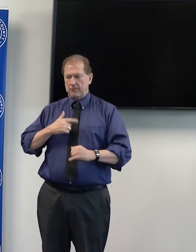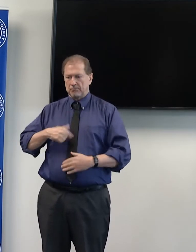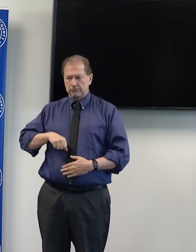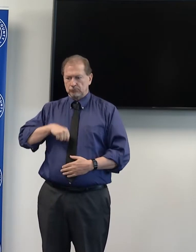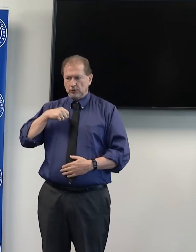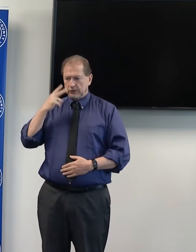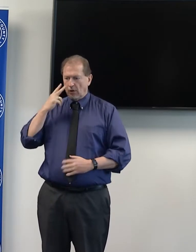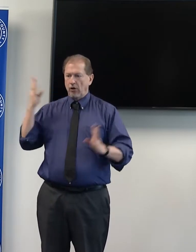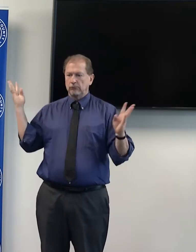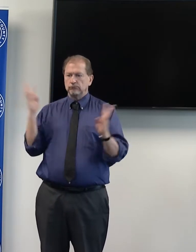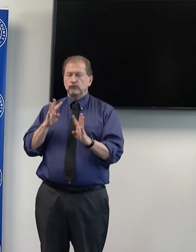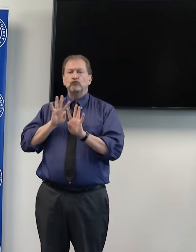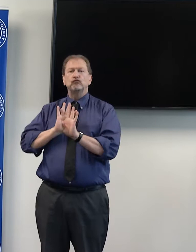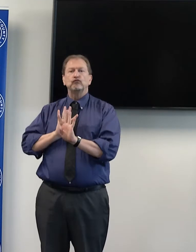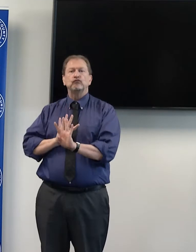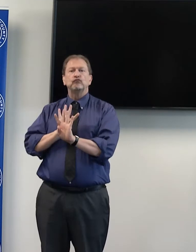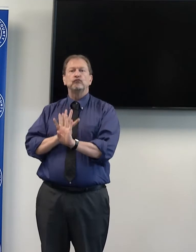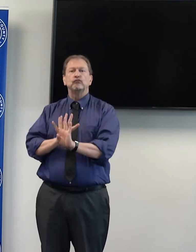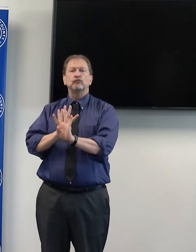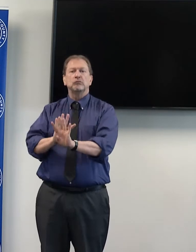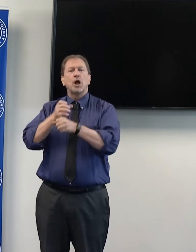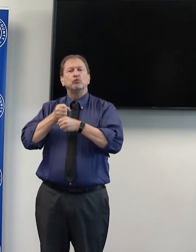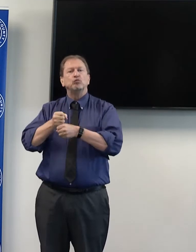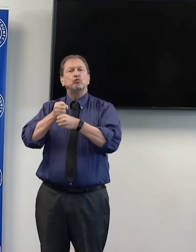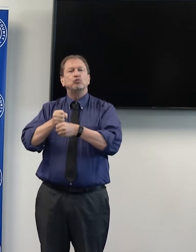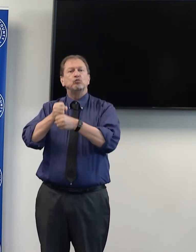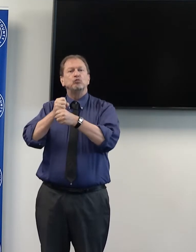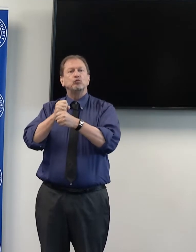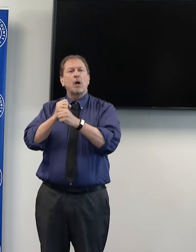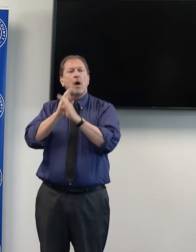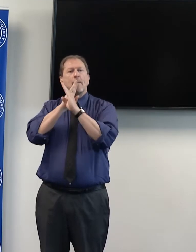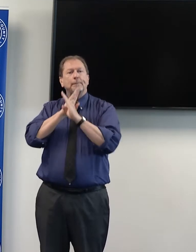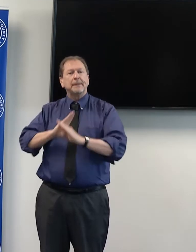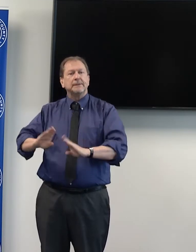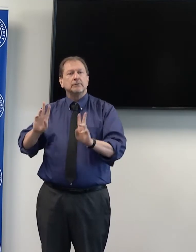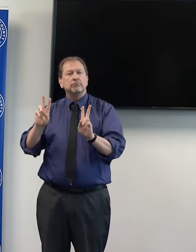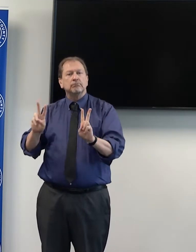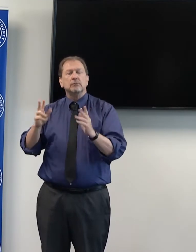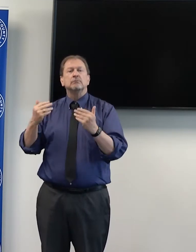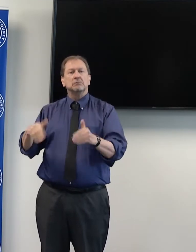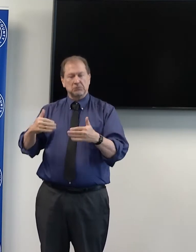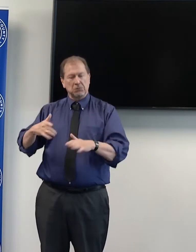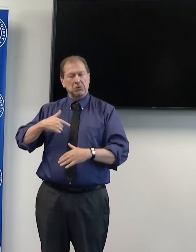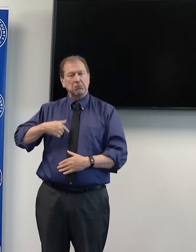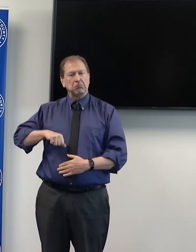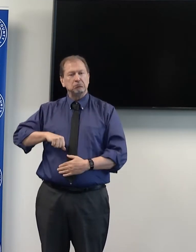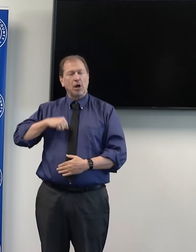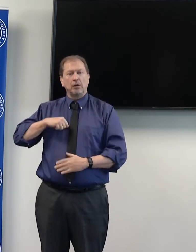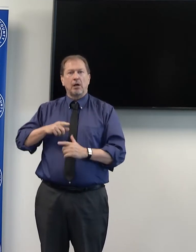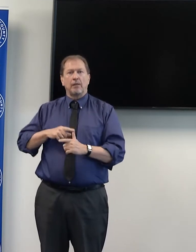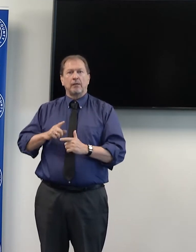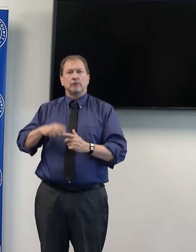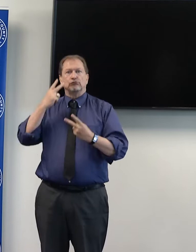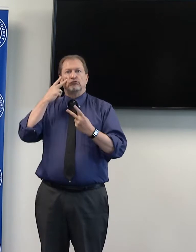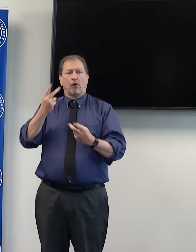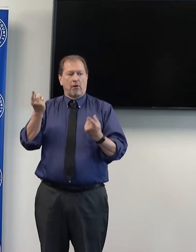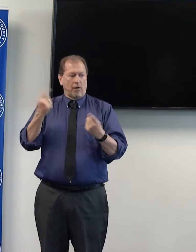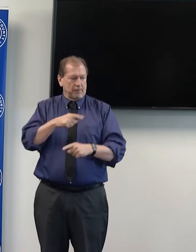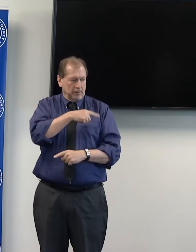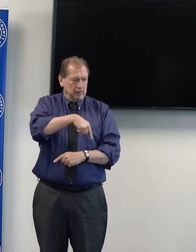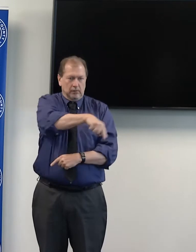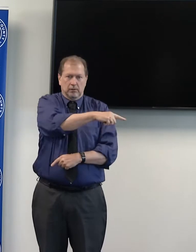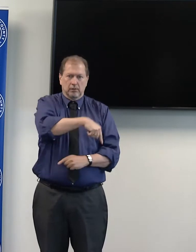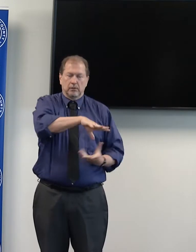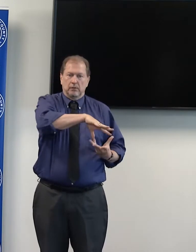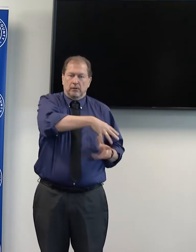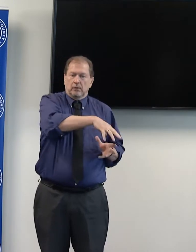and as everyone has seen, those protests were replaced by agitators, and violence and looting began to erupt throughout our